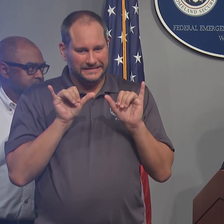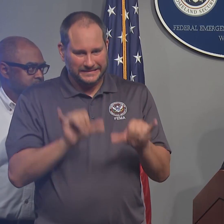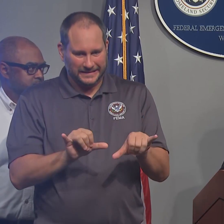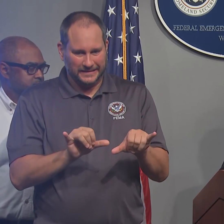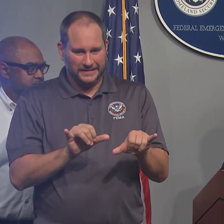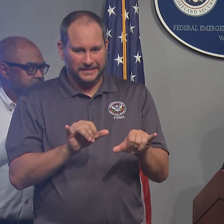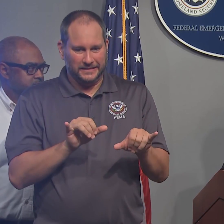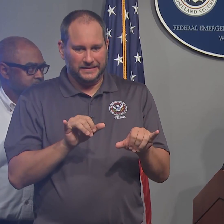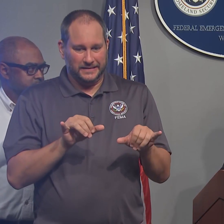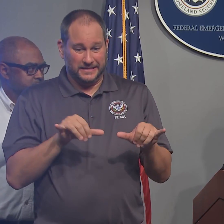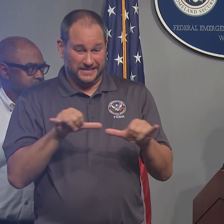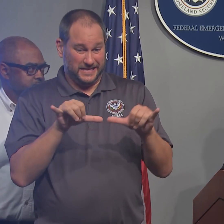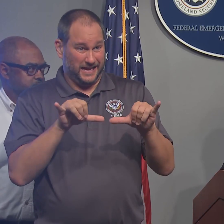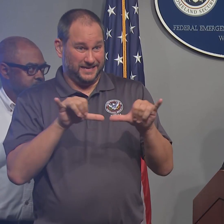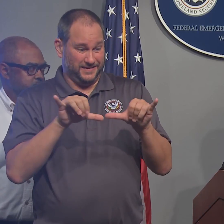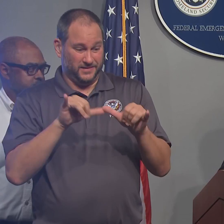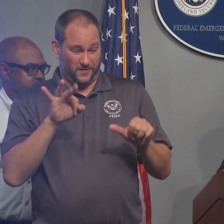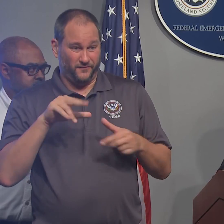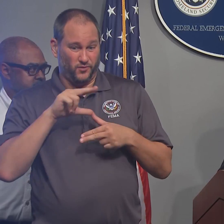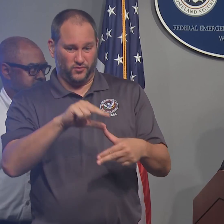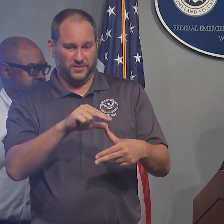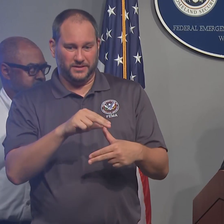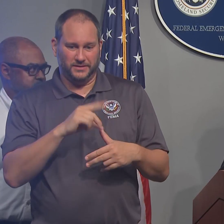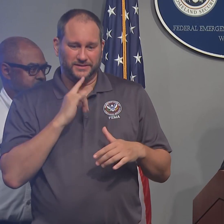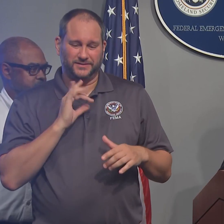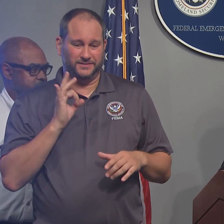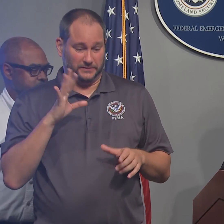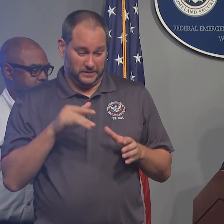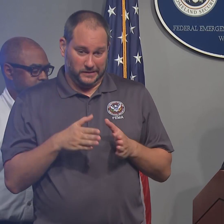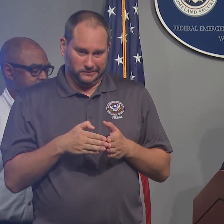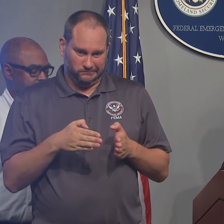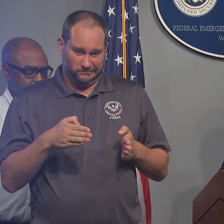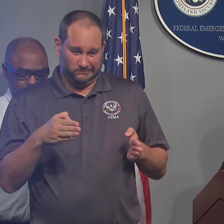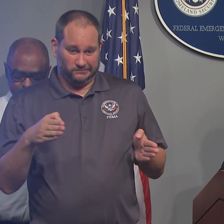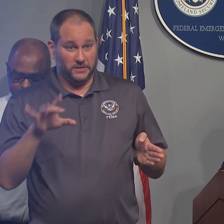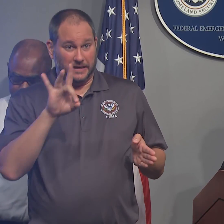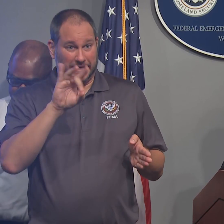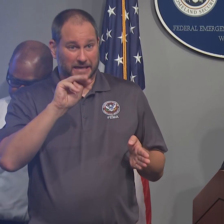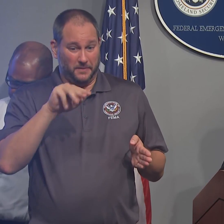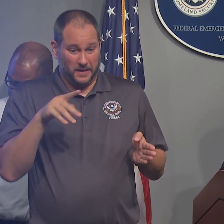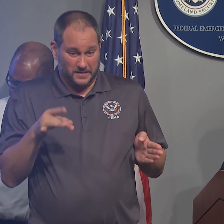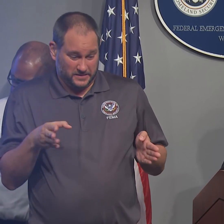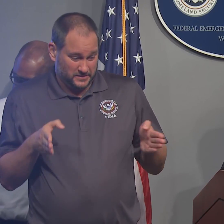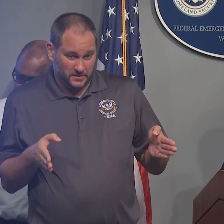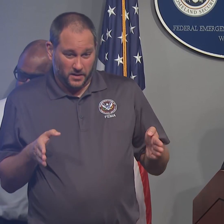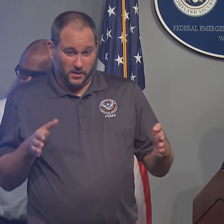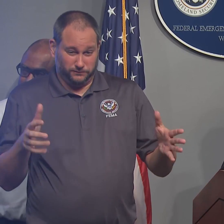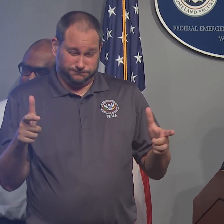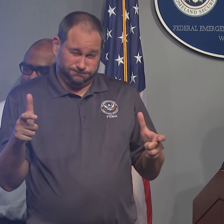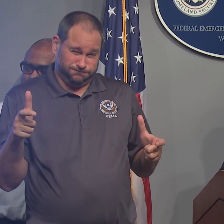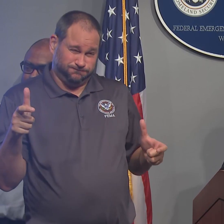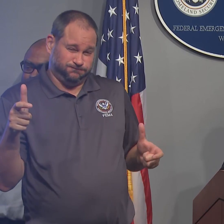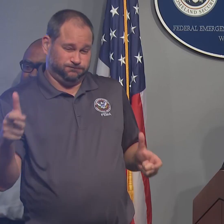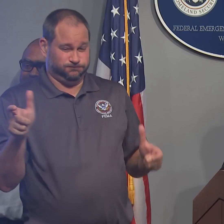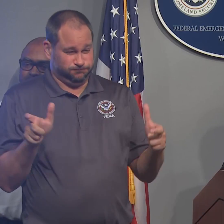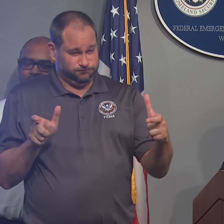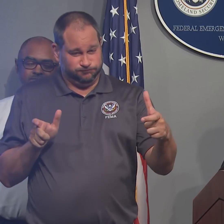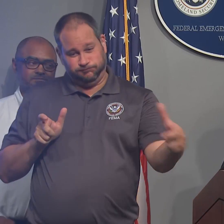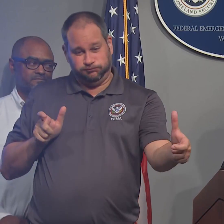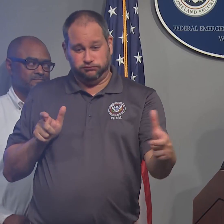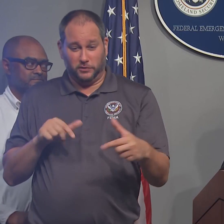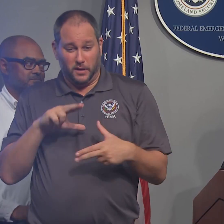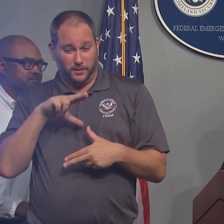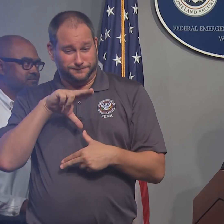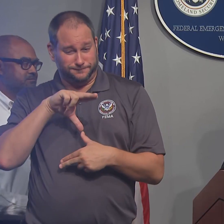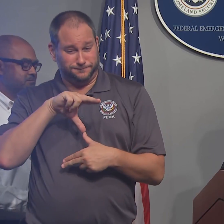and the hurricane force winds extend out 80. This is a tremendously large storm, and when it slows down, what you'll see is this expansive wind field